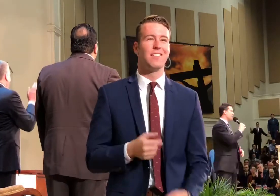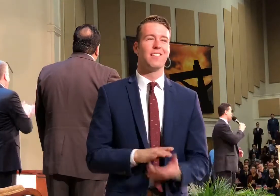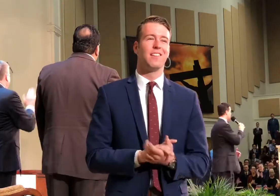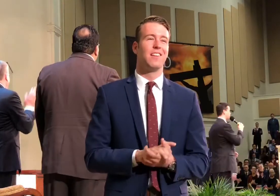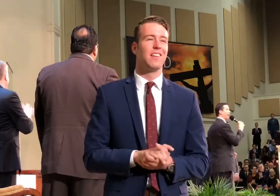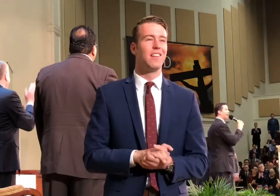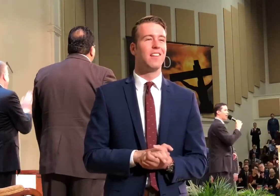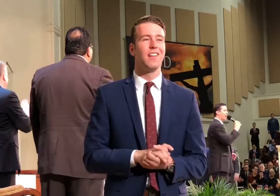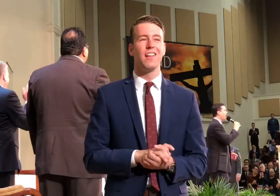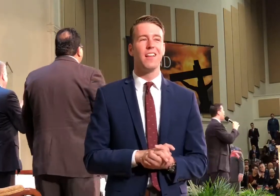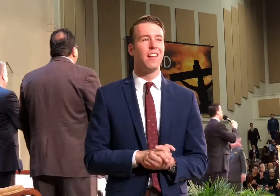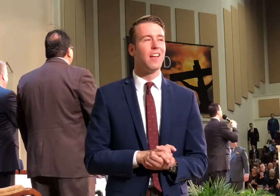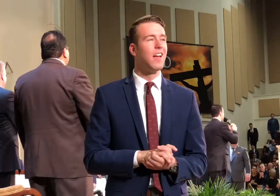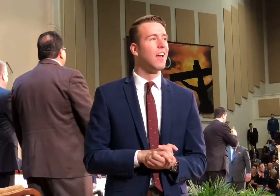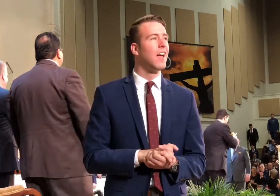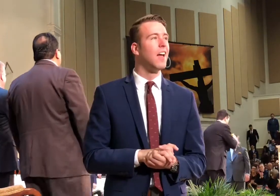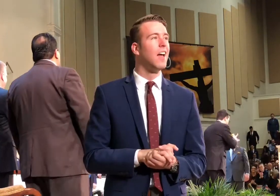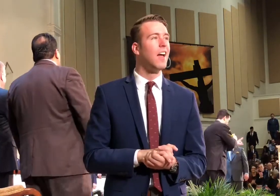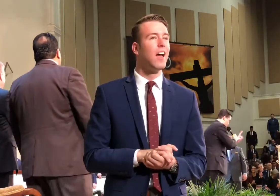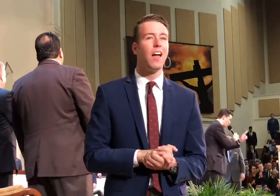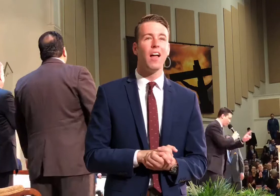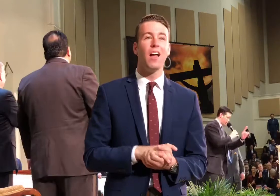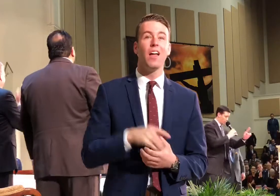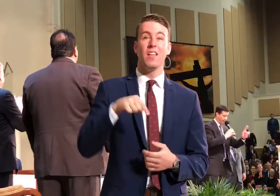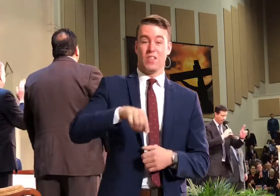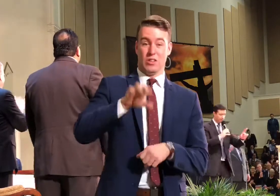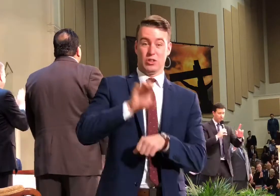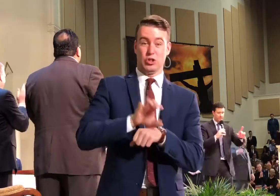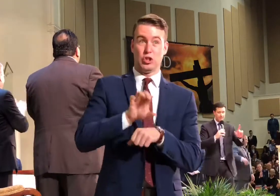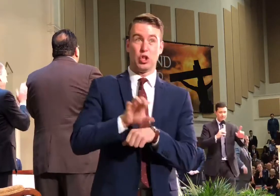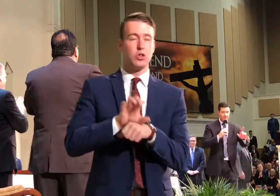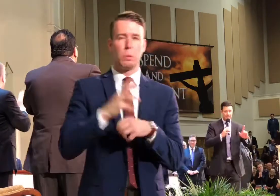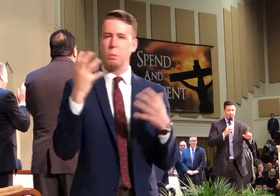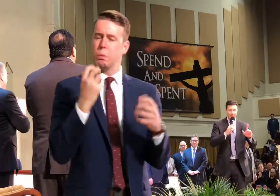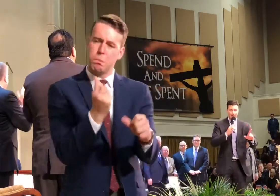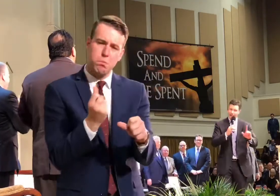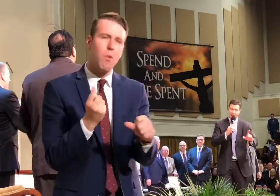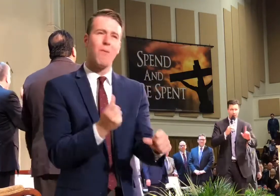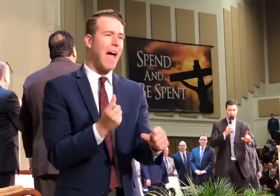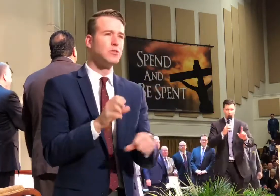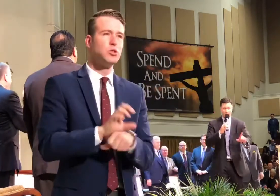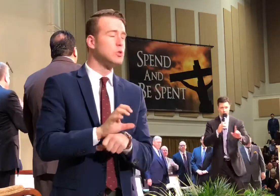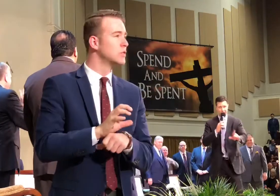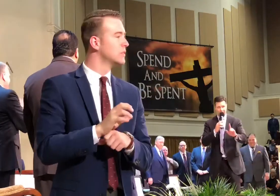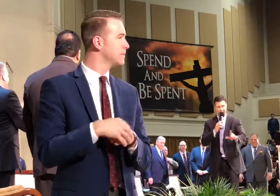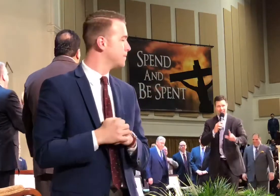The devil's scared of a mobilized church.